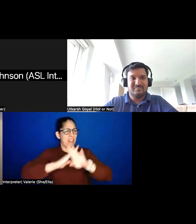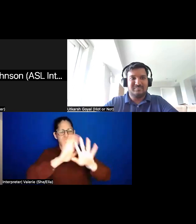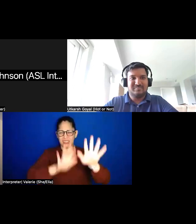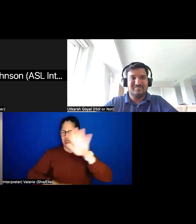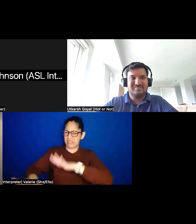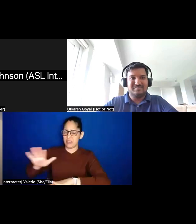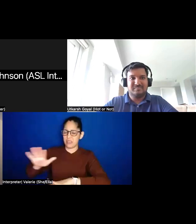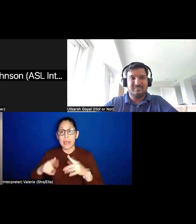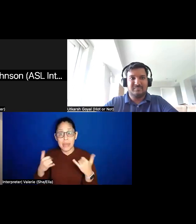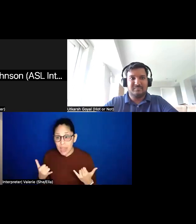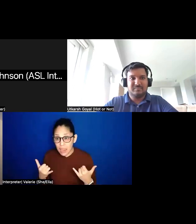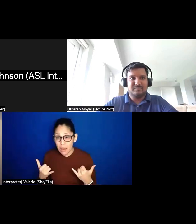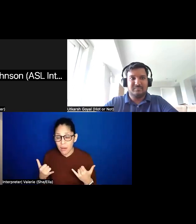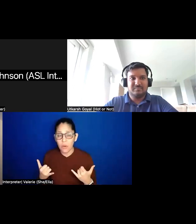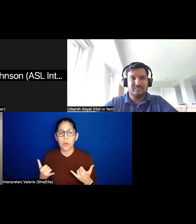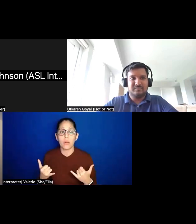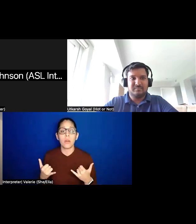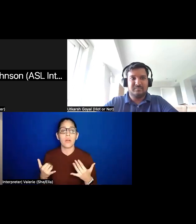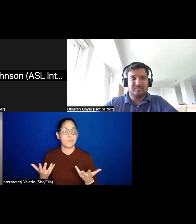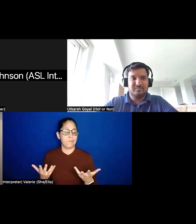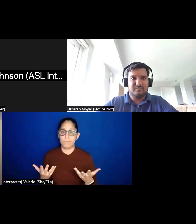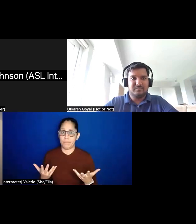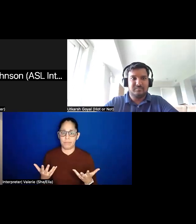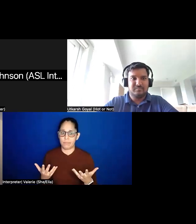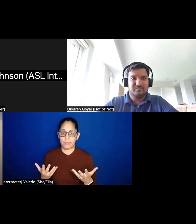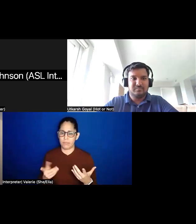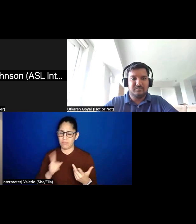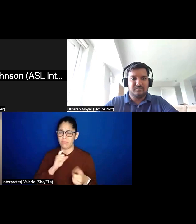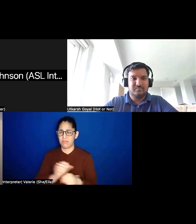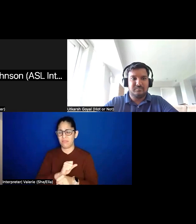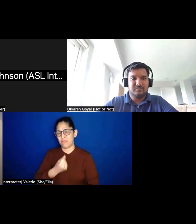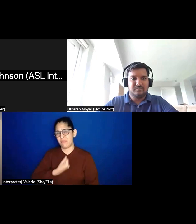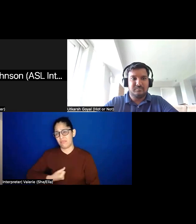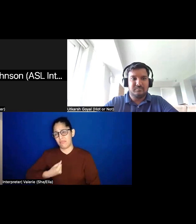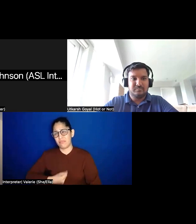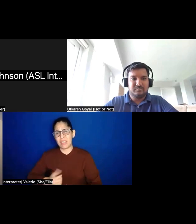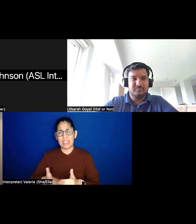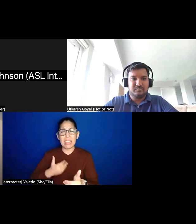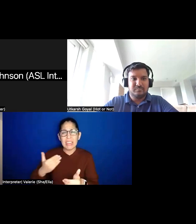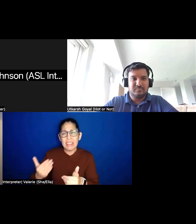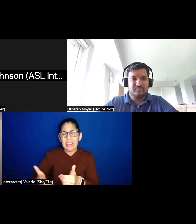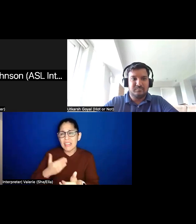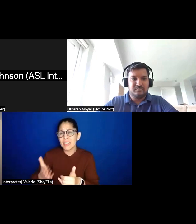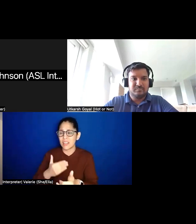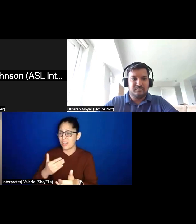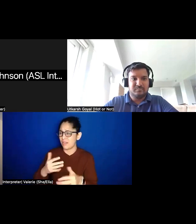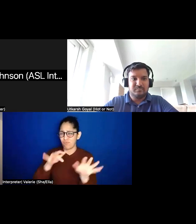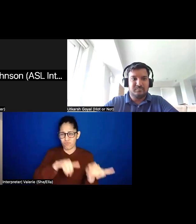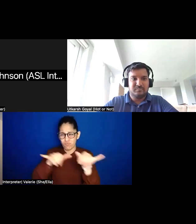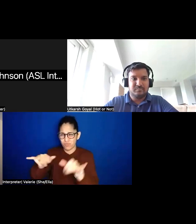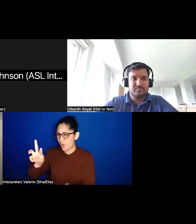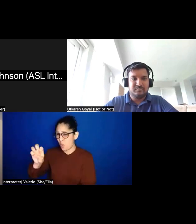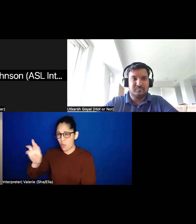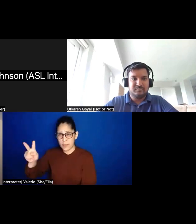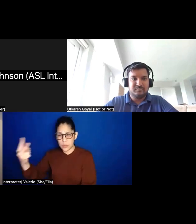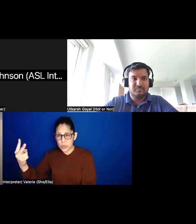But now it's about as easy as if you're building just on Web2. You know, it's got all the stuff that you would